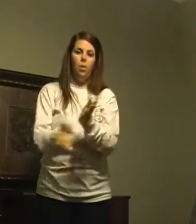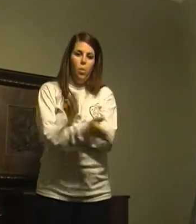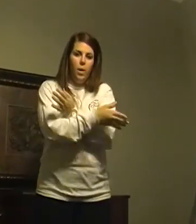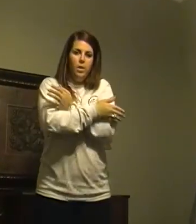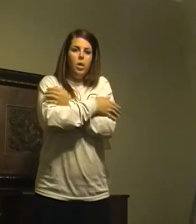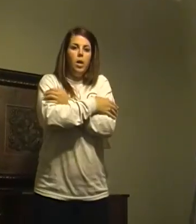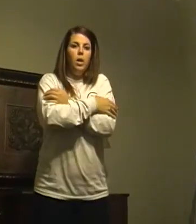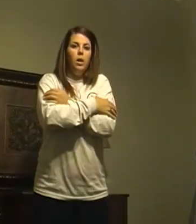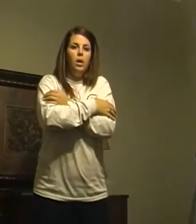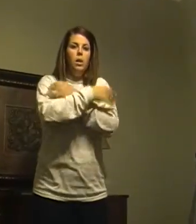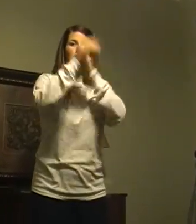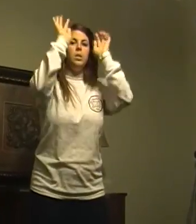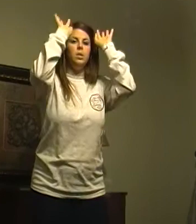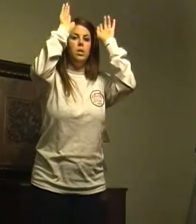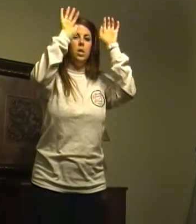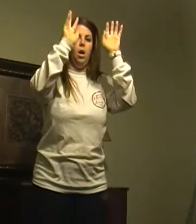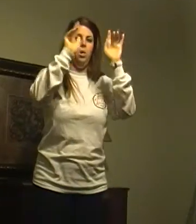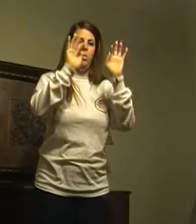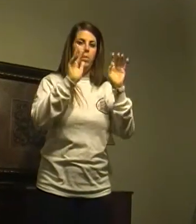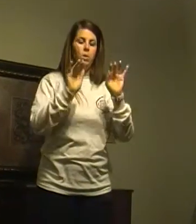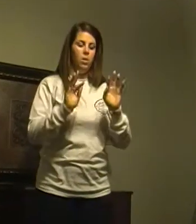a winter snow,